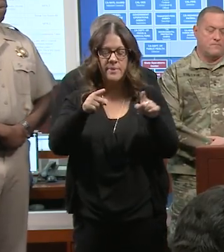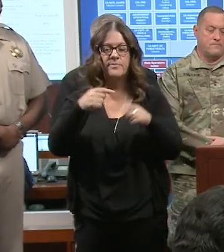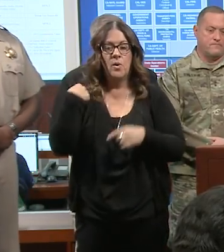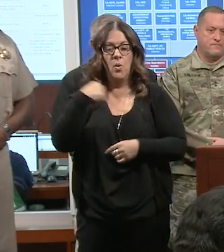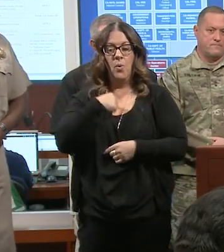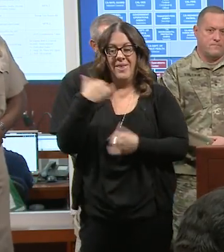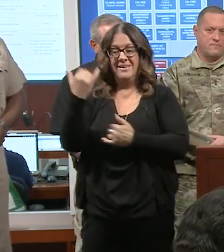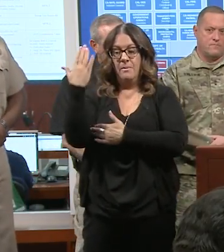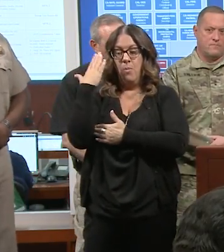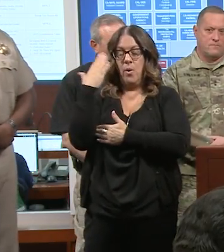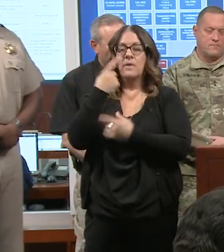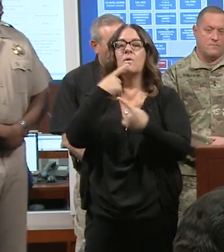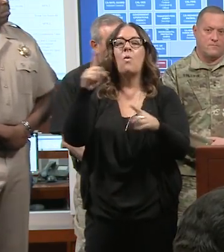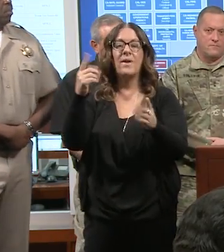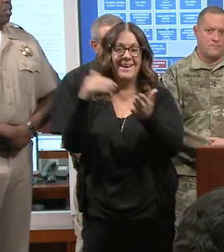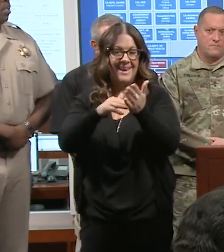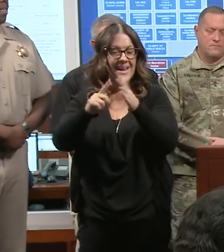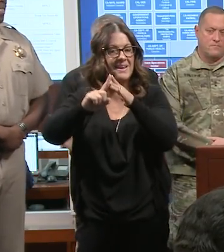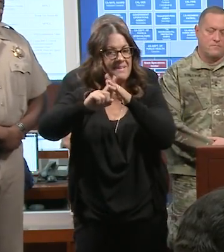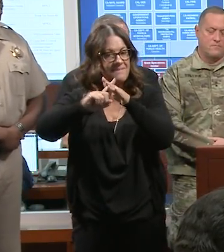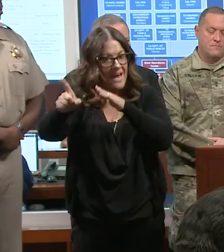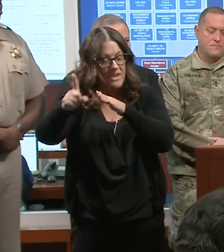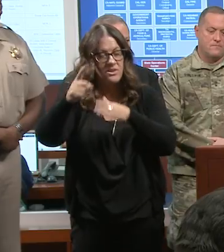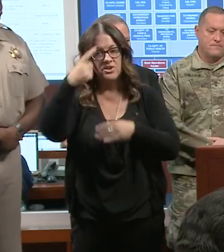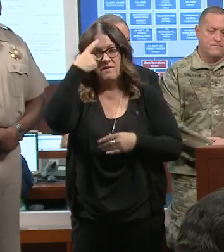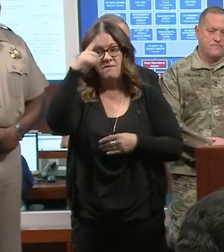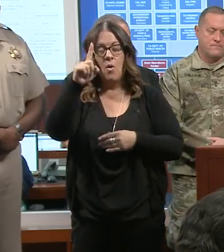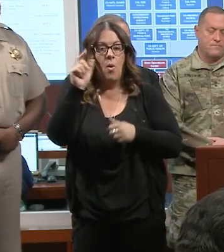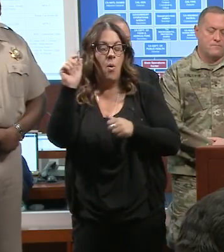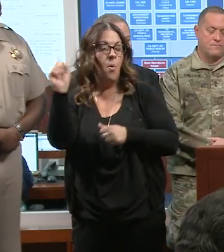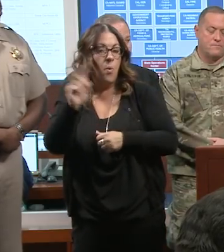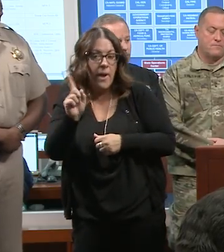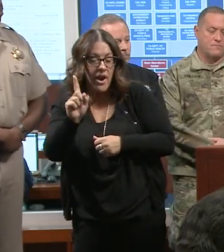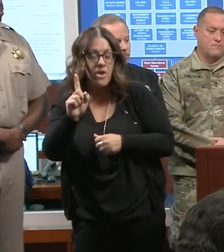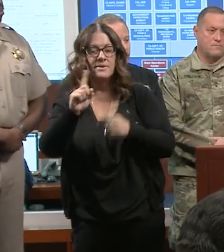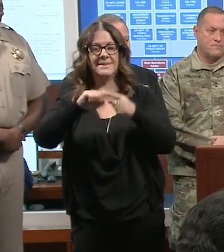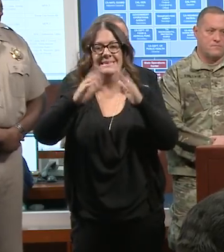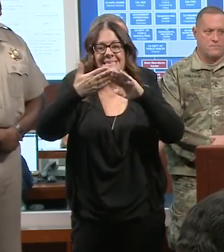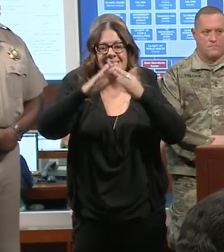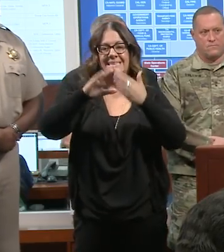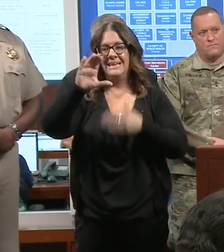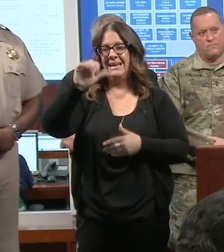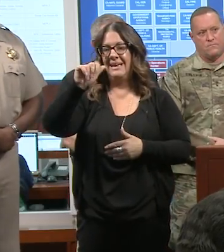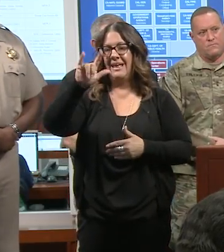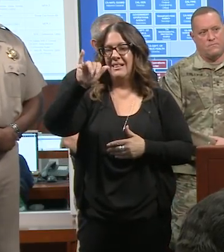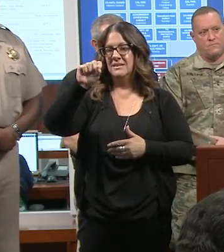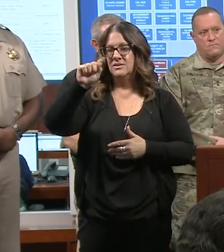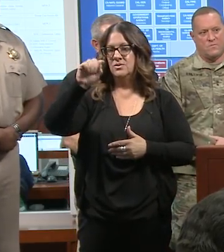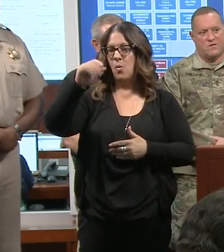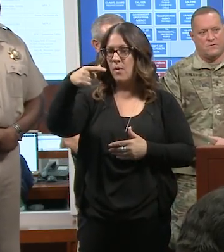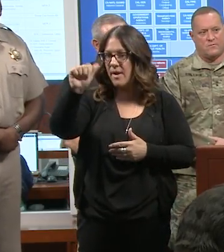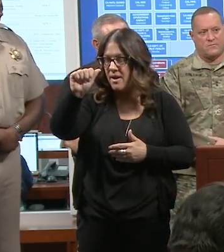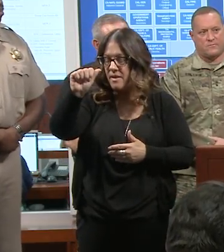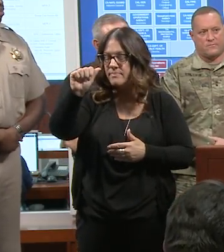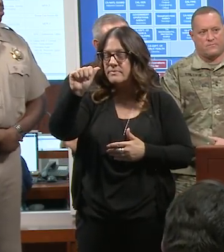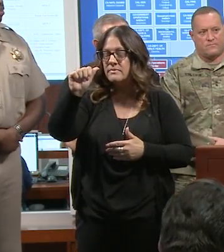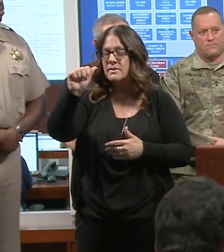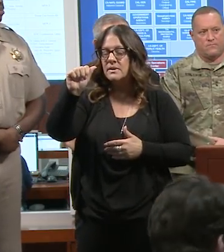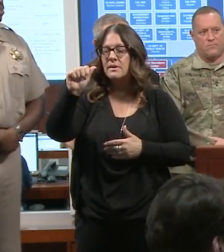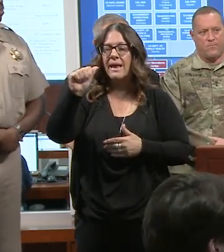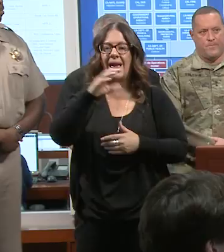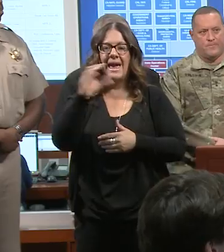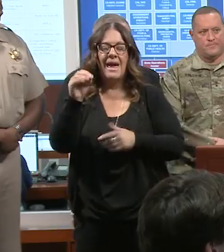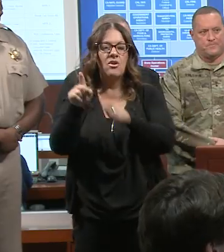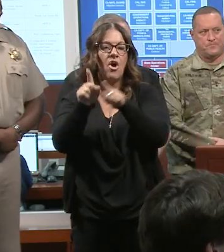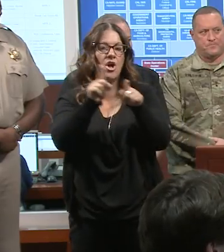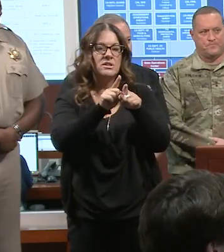early this morning for portions of the community of Calistoga. Also looking at an